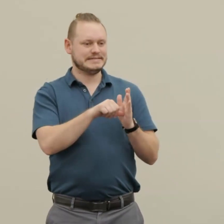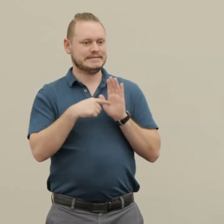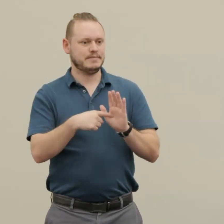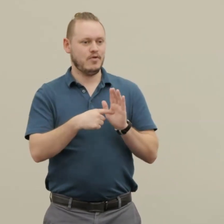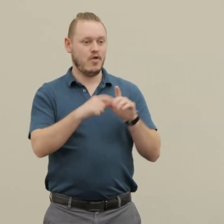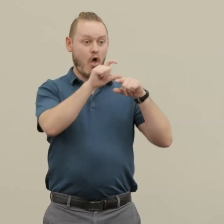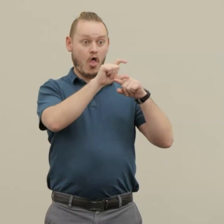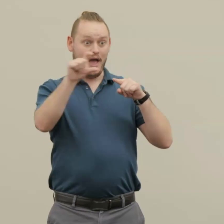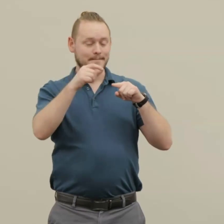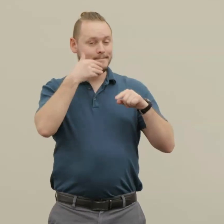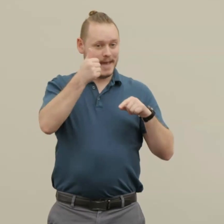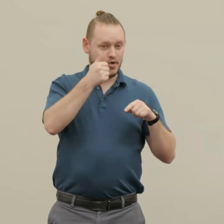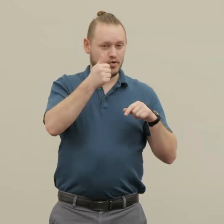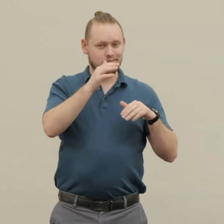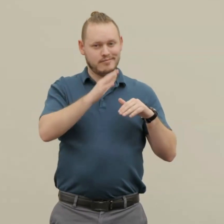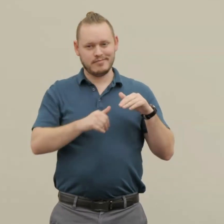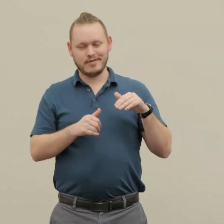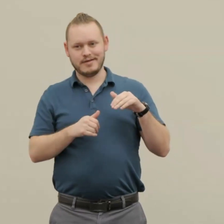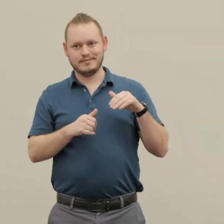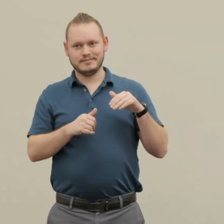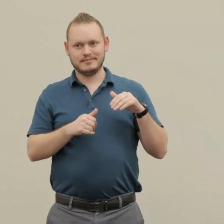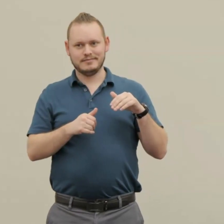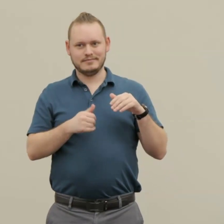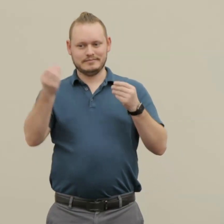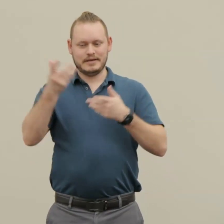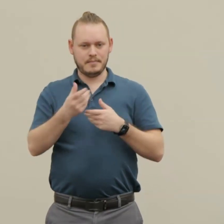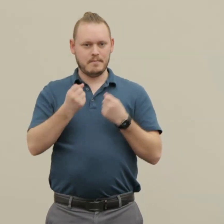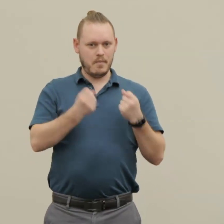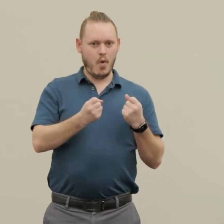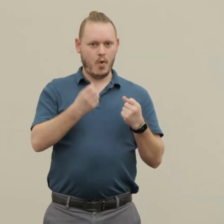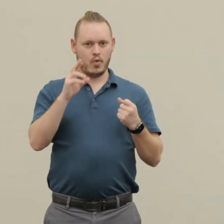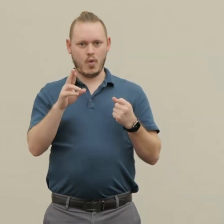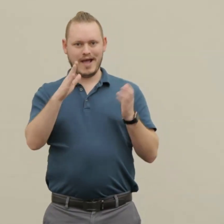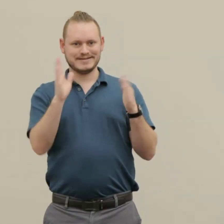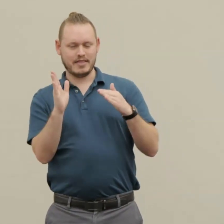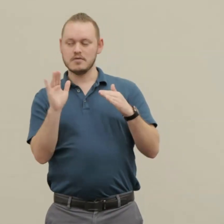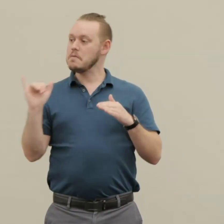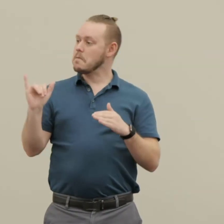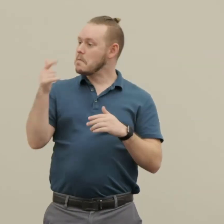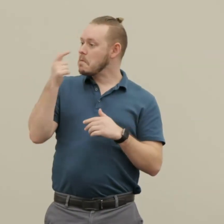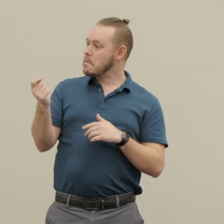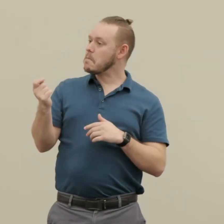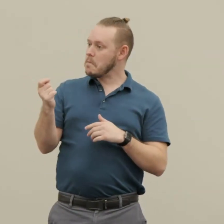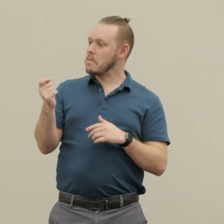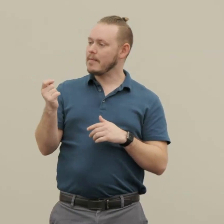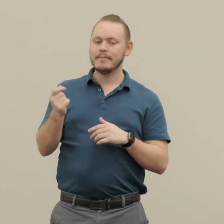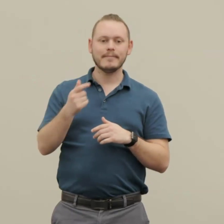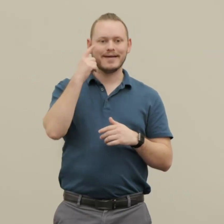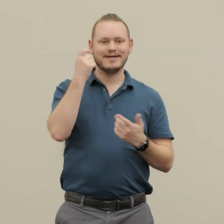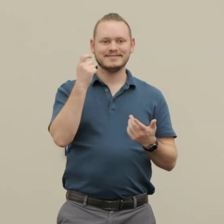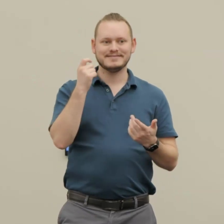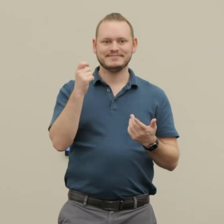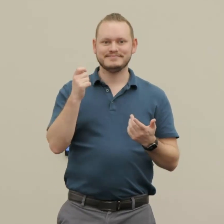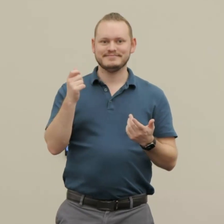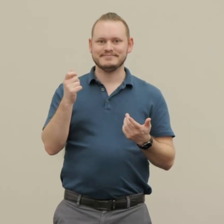all caps would be better than it telling us it's bolded or italic. Oh, interesting. Yeah. Because you can just,